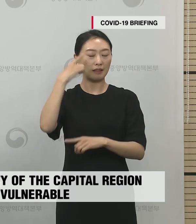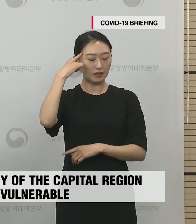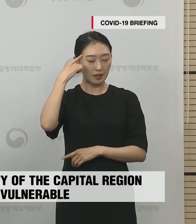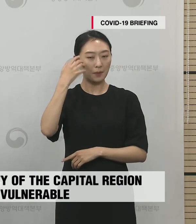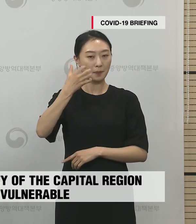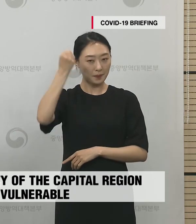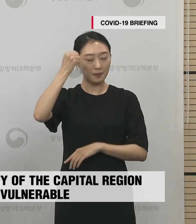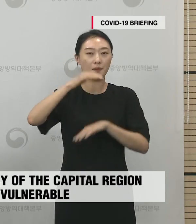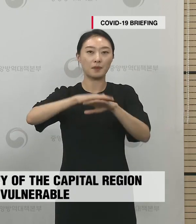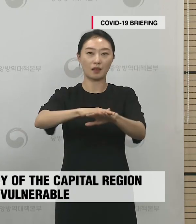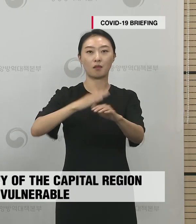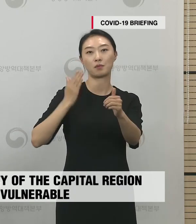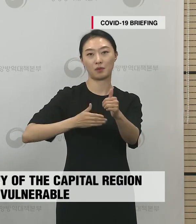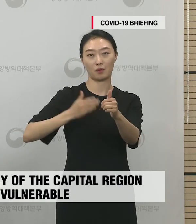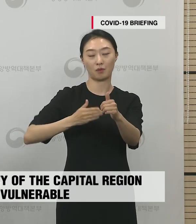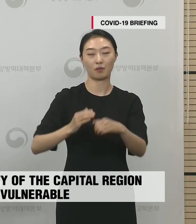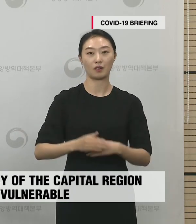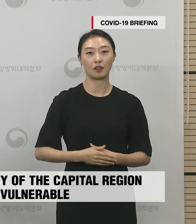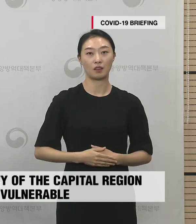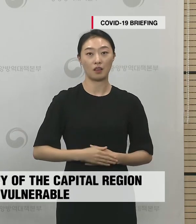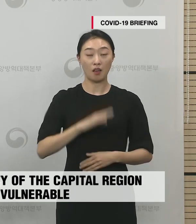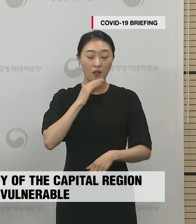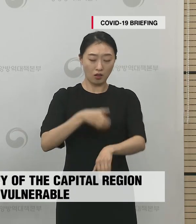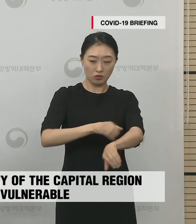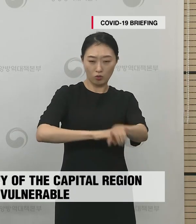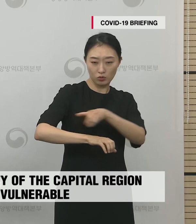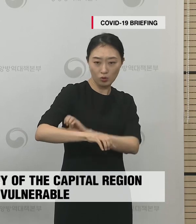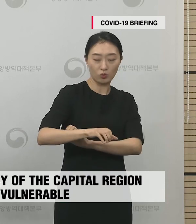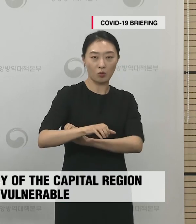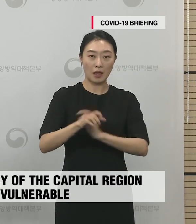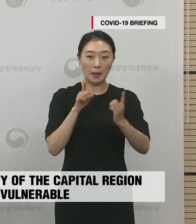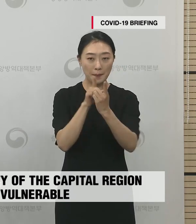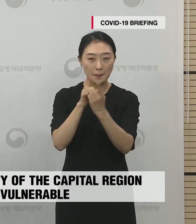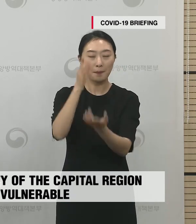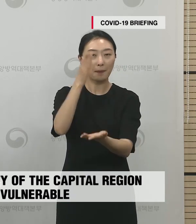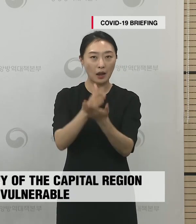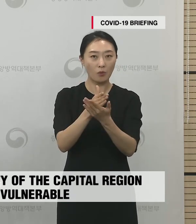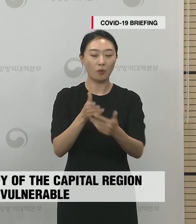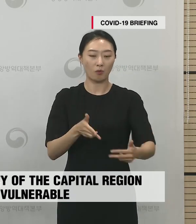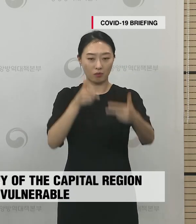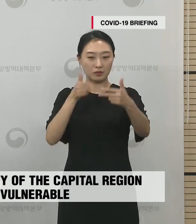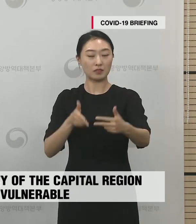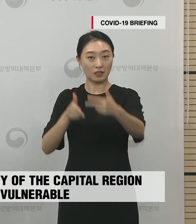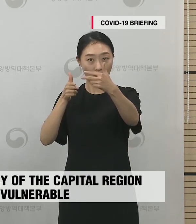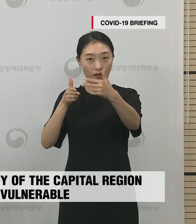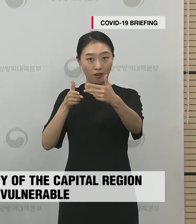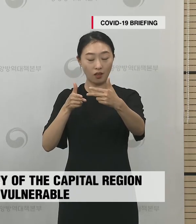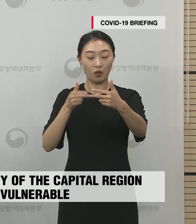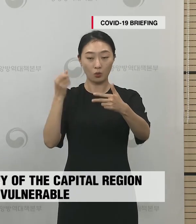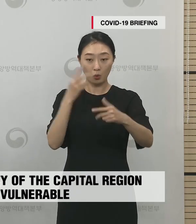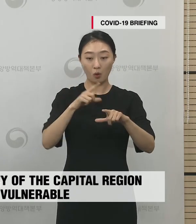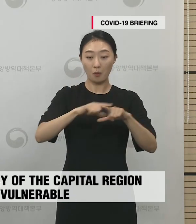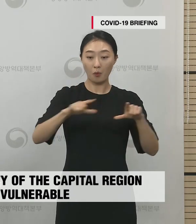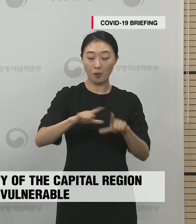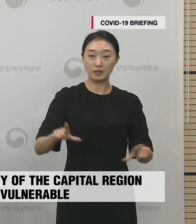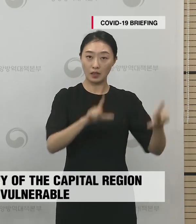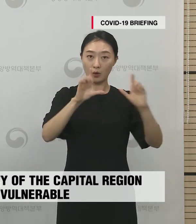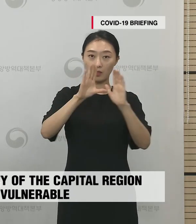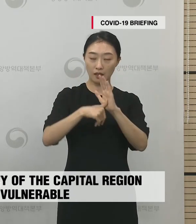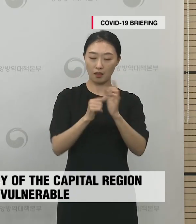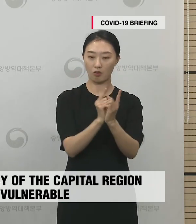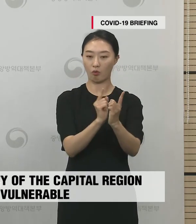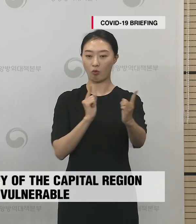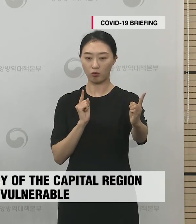groups or populated groups and enclosed spaces that could be prone to the virus. So we ask you to switch